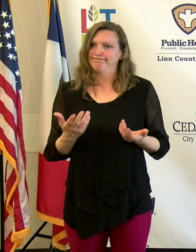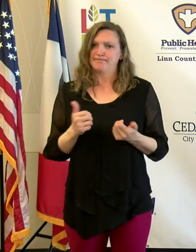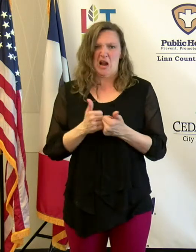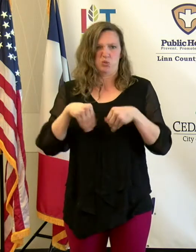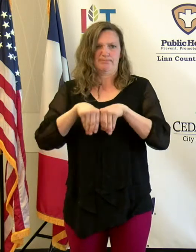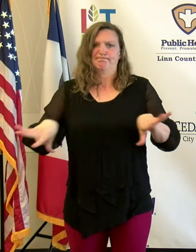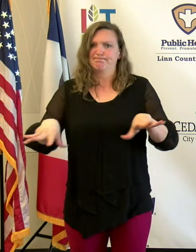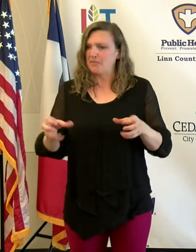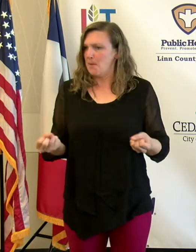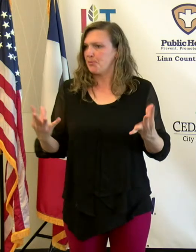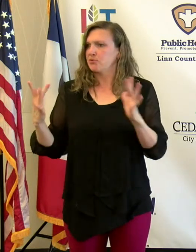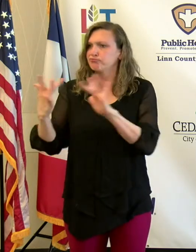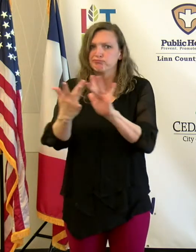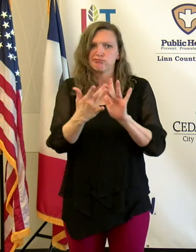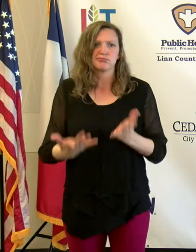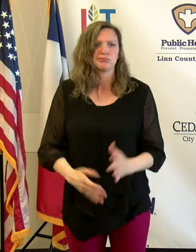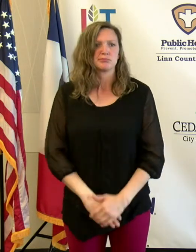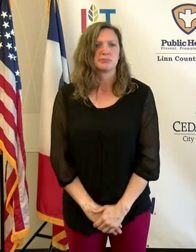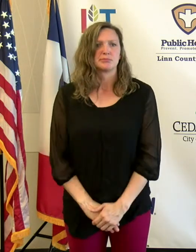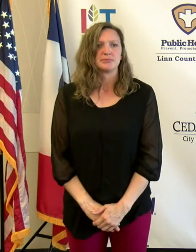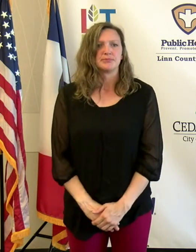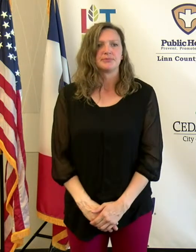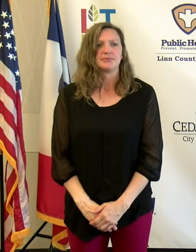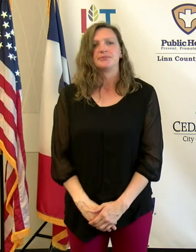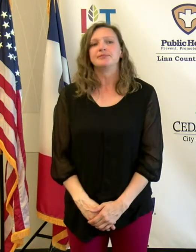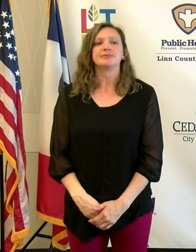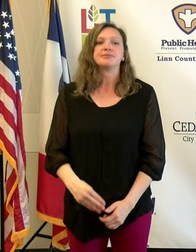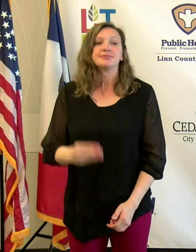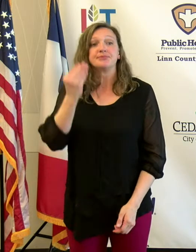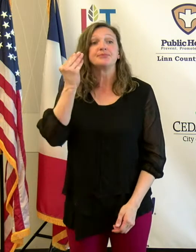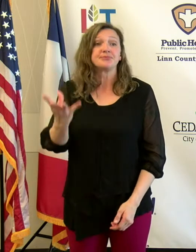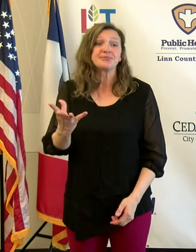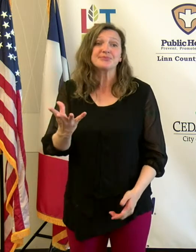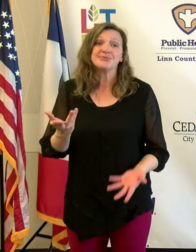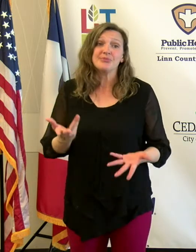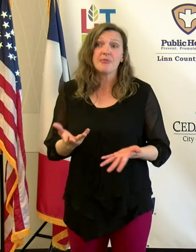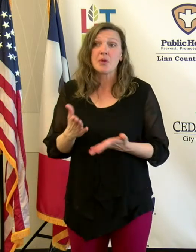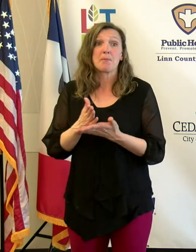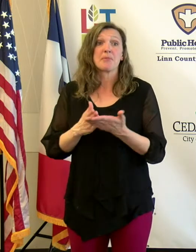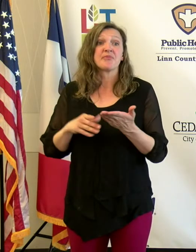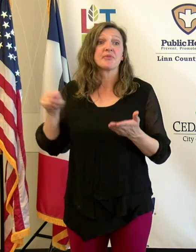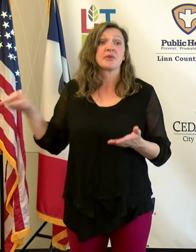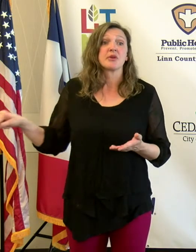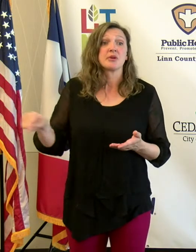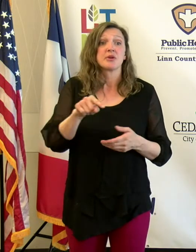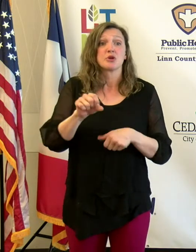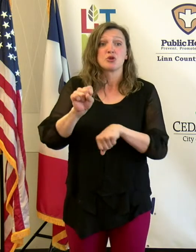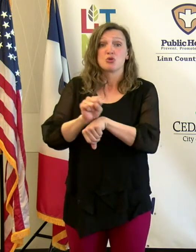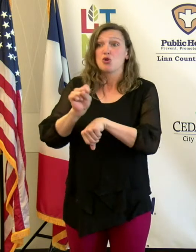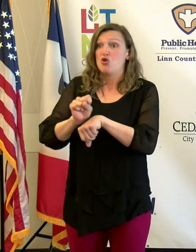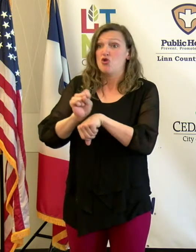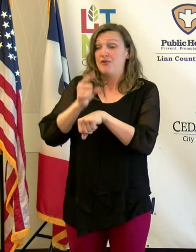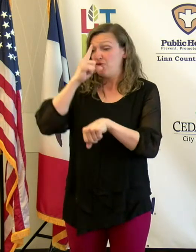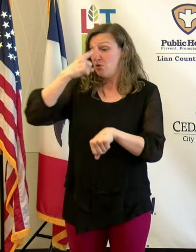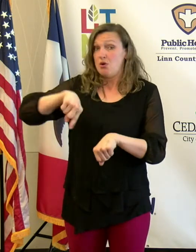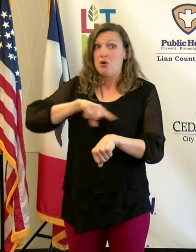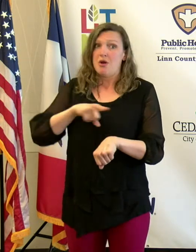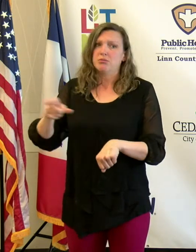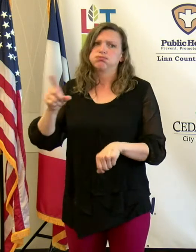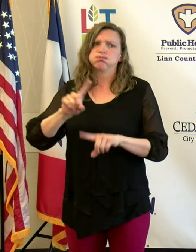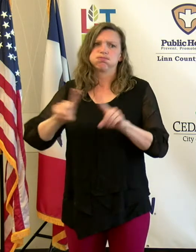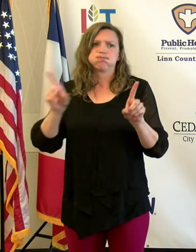Another note is we do have individuals that work for us that speak multiple languages. We have individuals that speak Swahili, French,